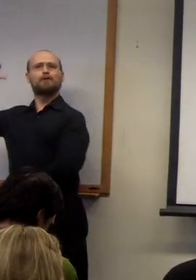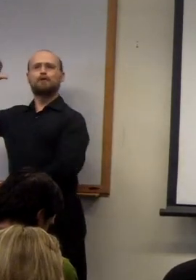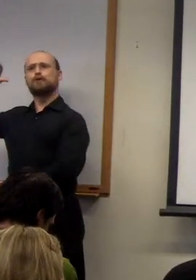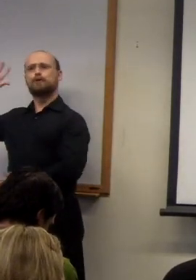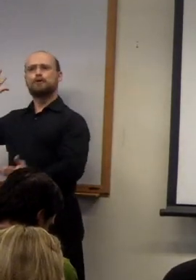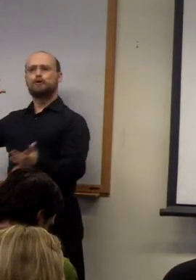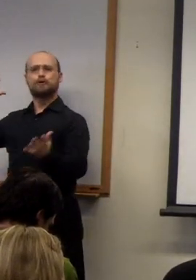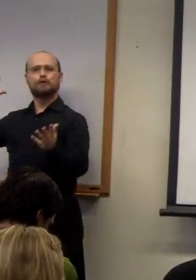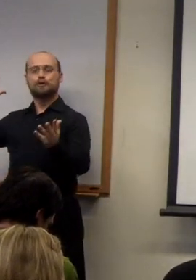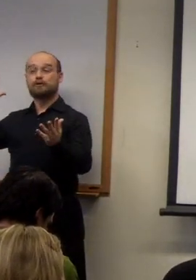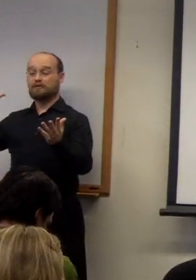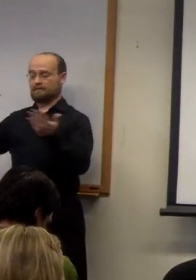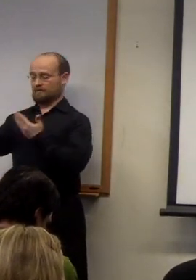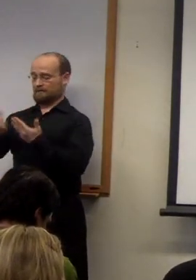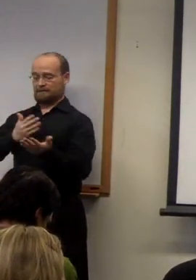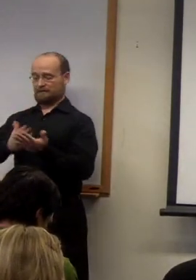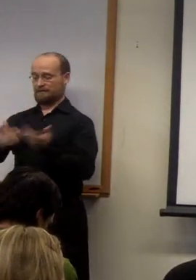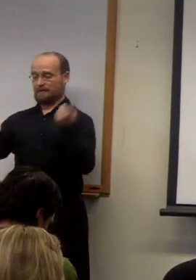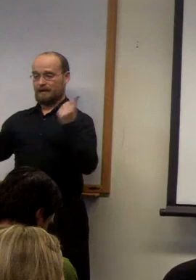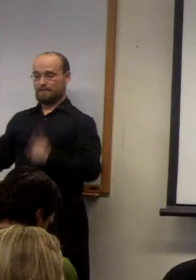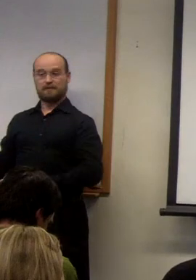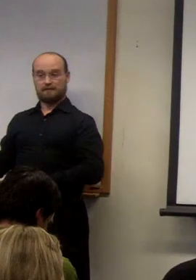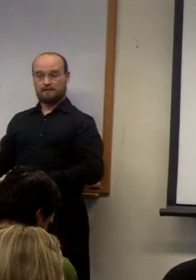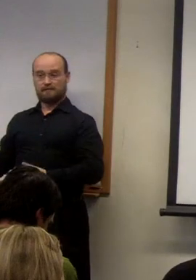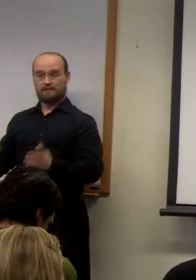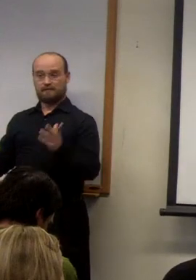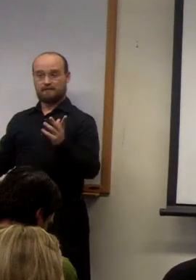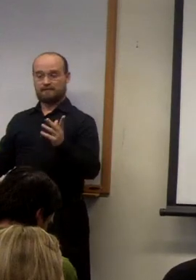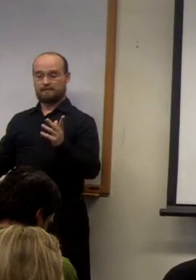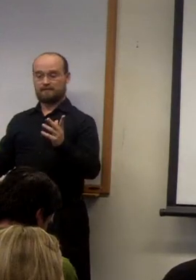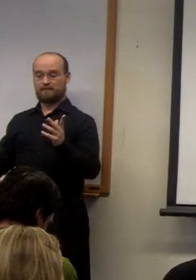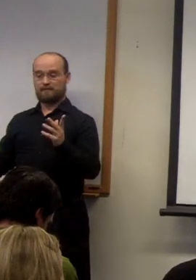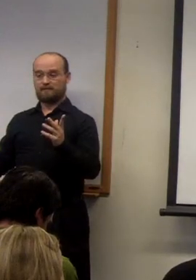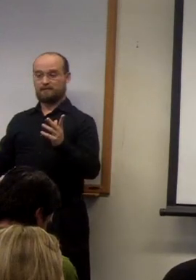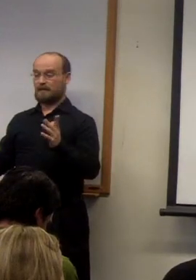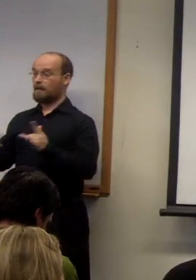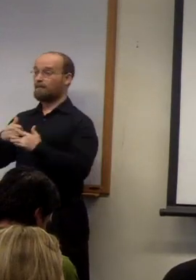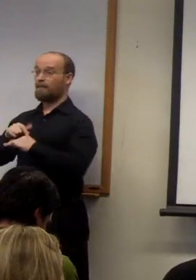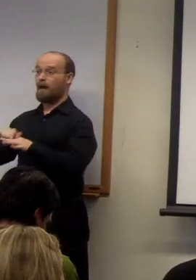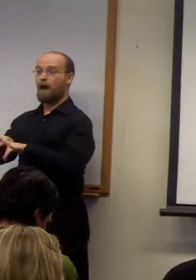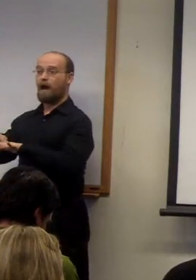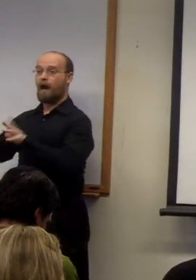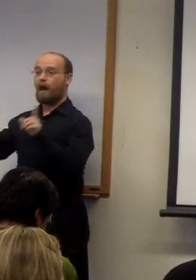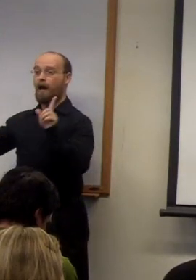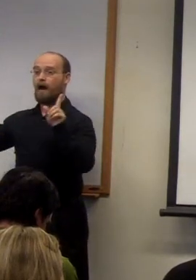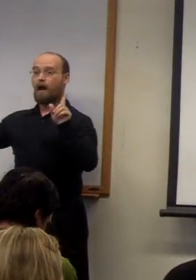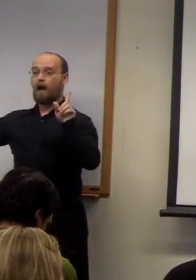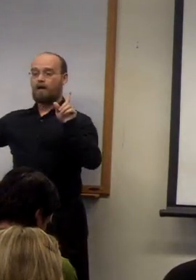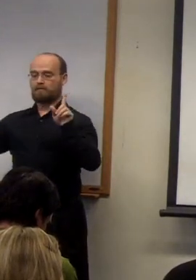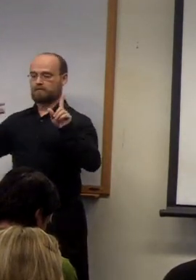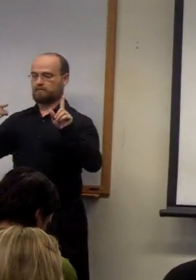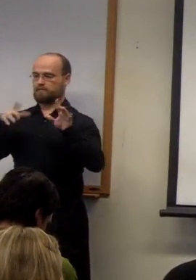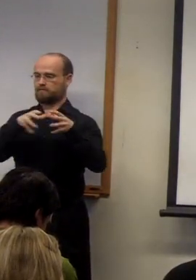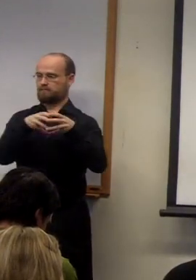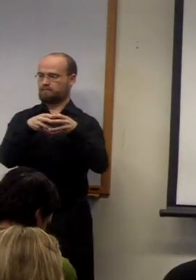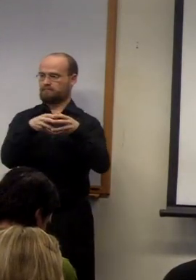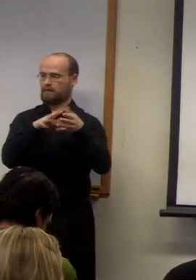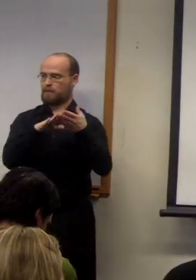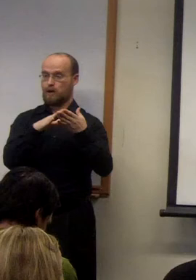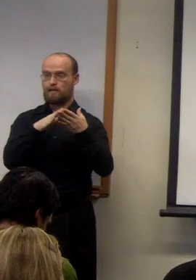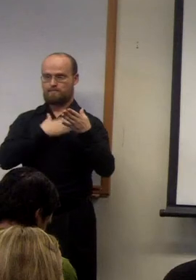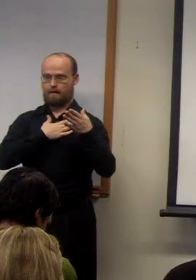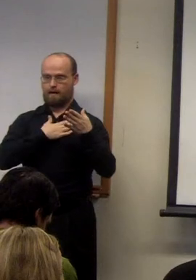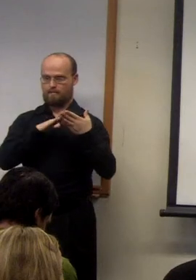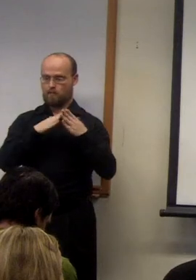matter what happens, is that if my people from my community, in this case being